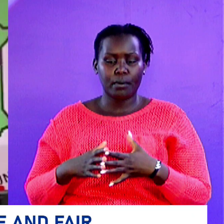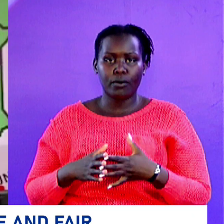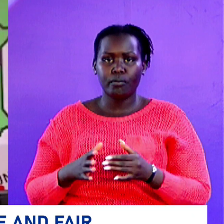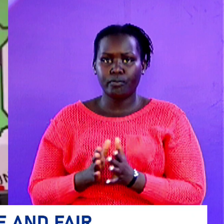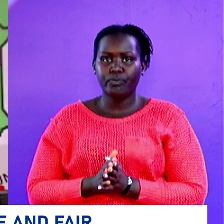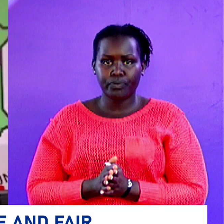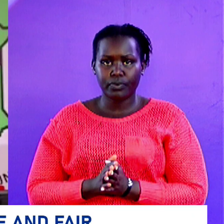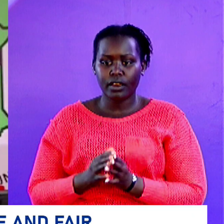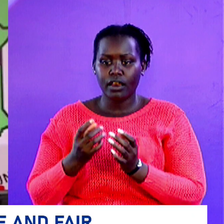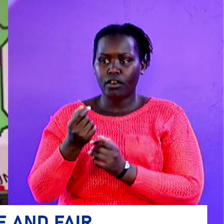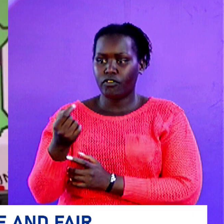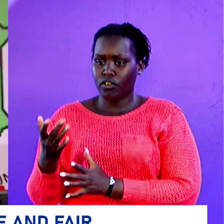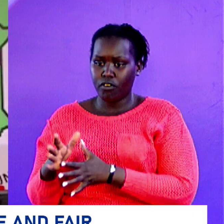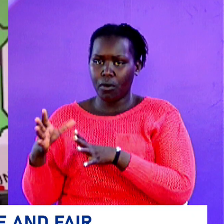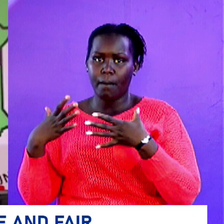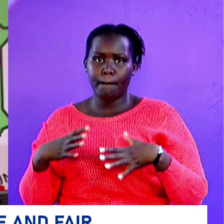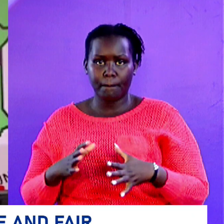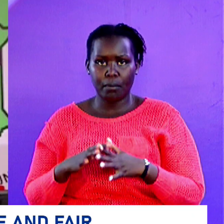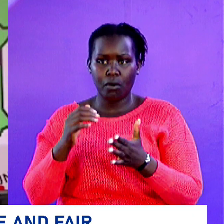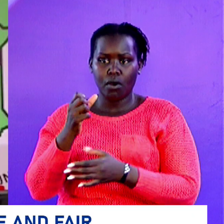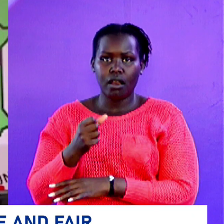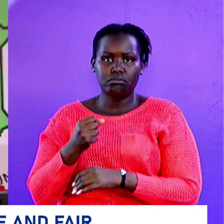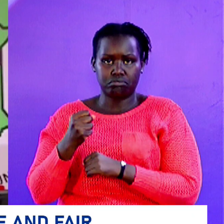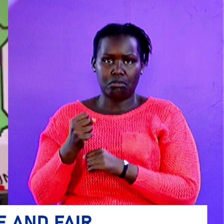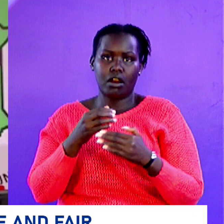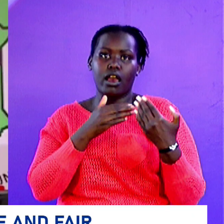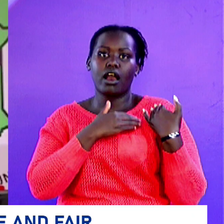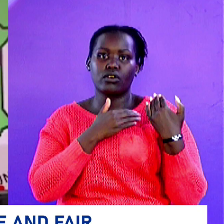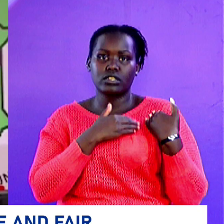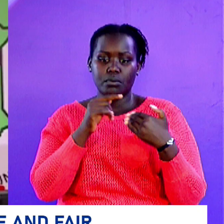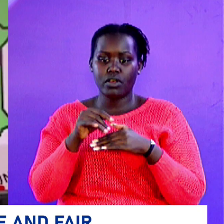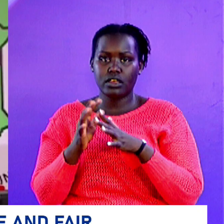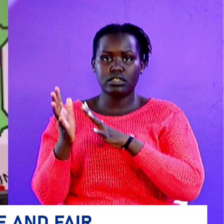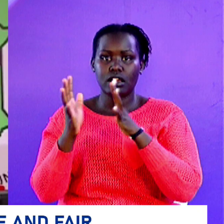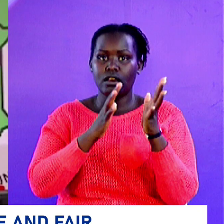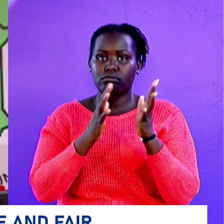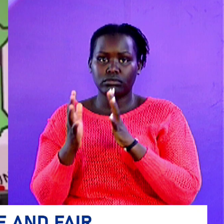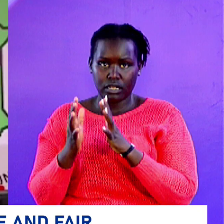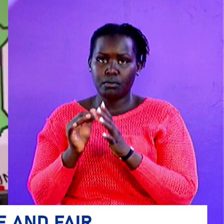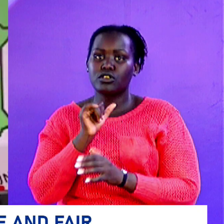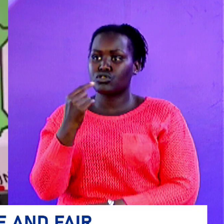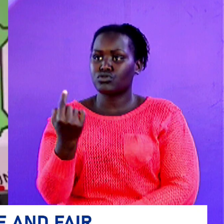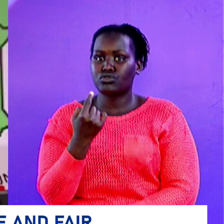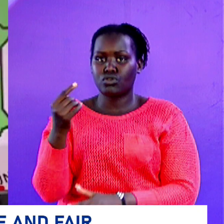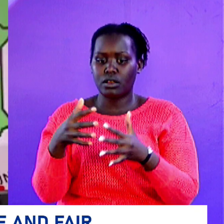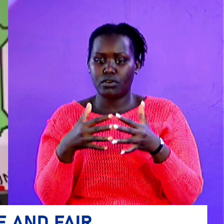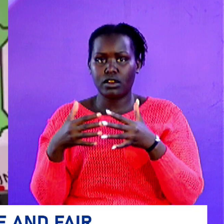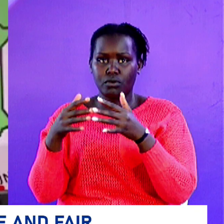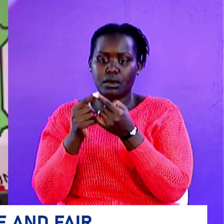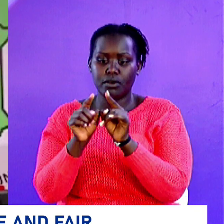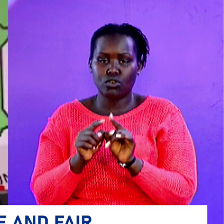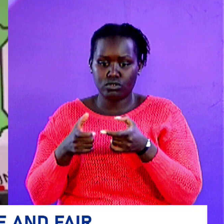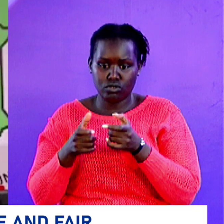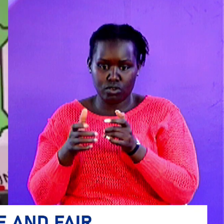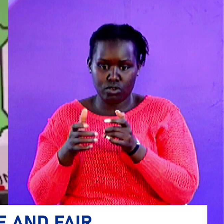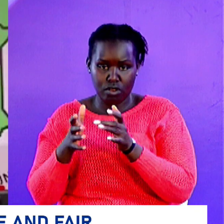normalized. Few perpetrators are held accountable. This climate threatens not only democracy but also journalist